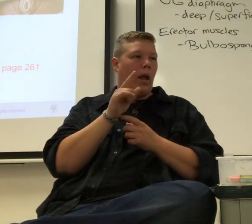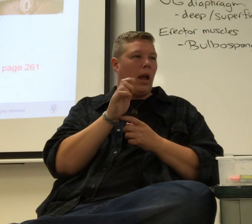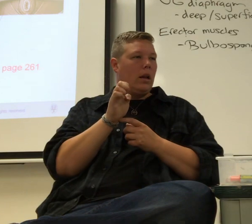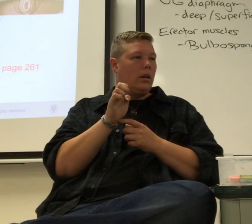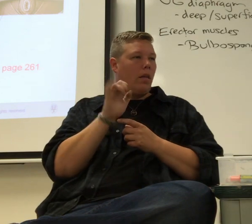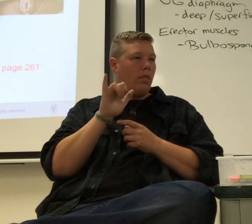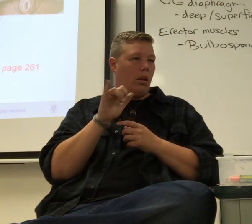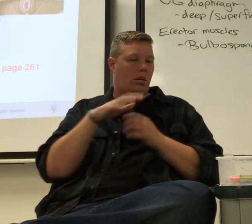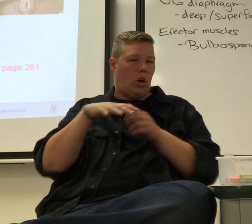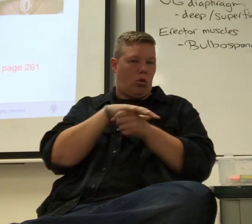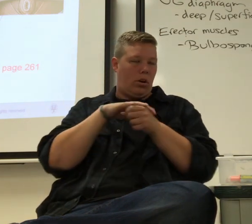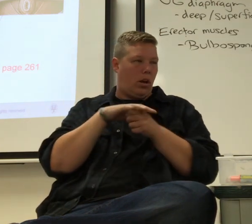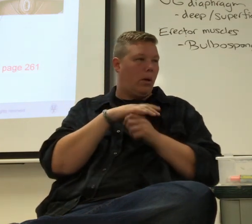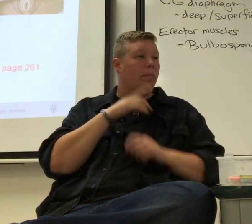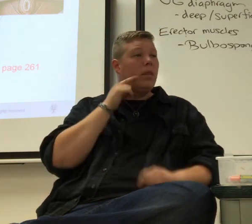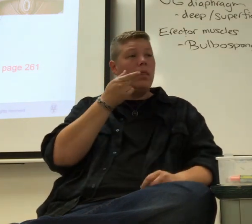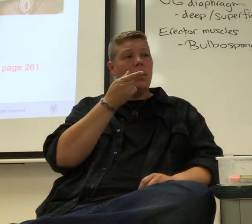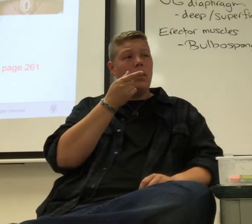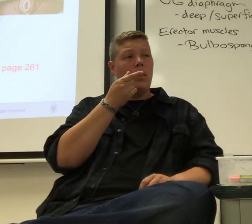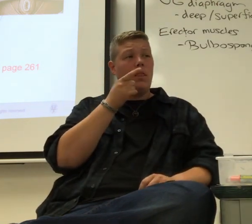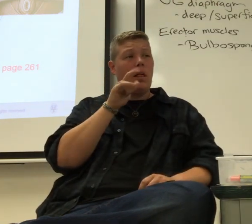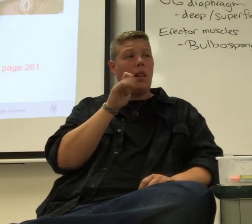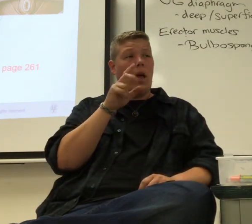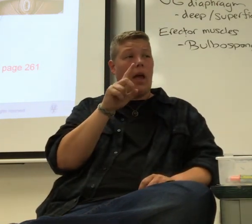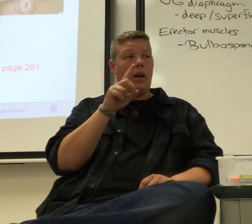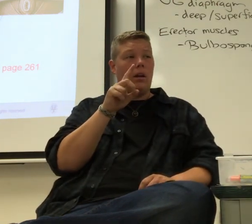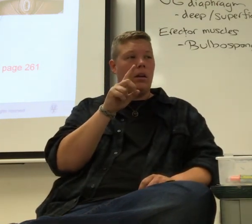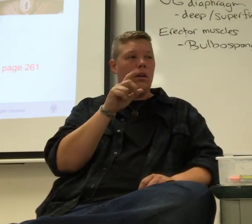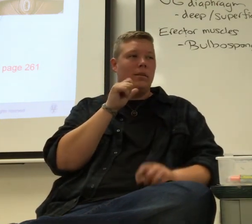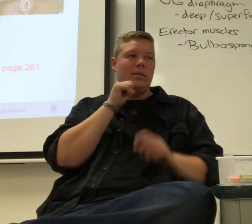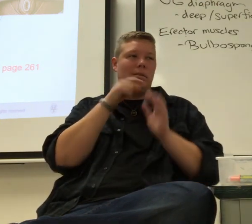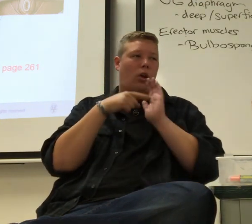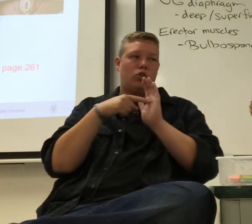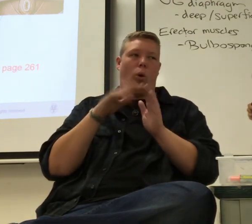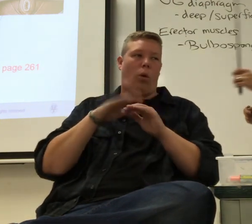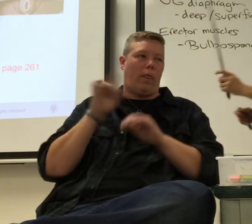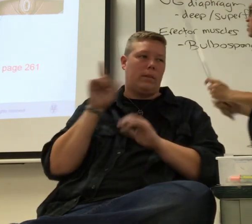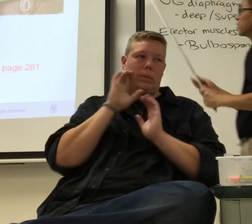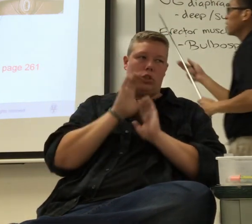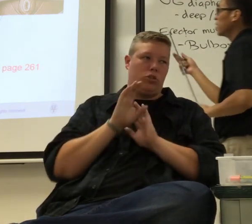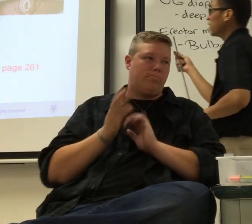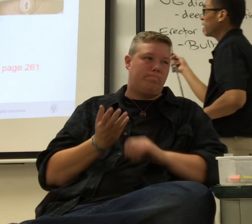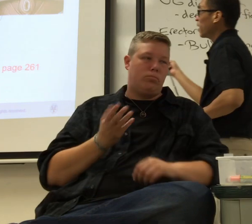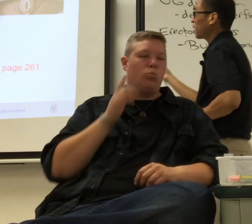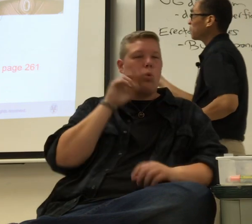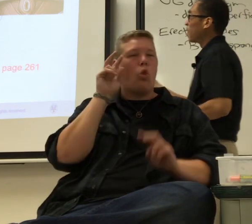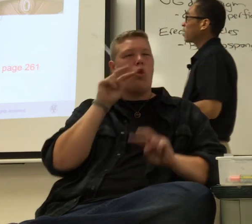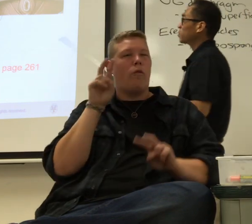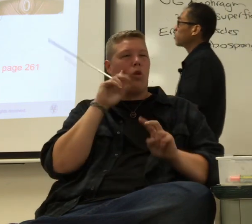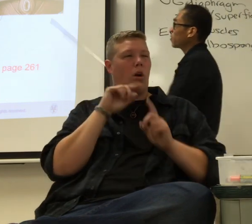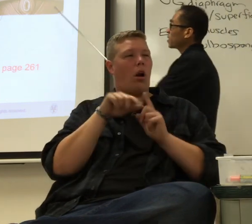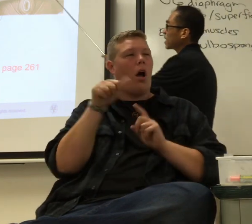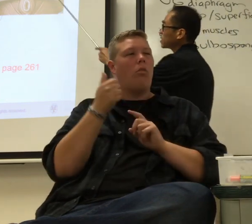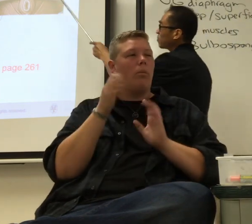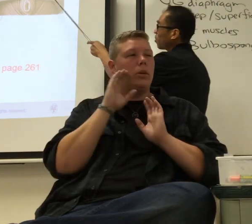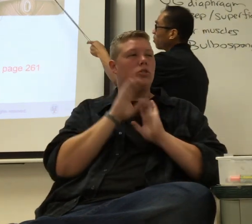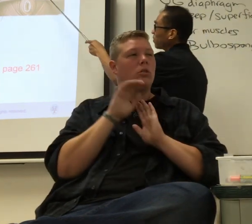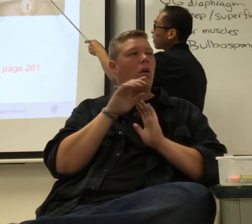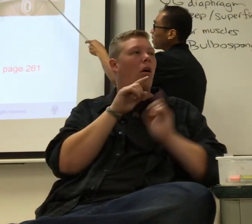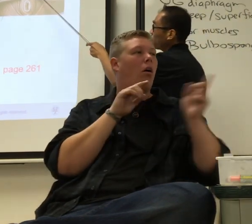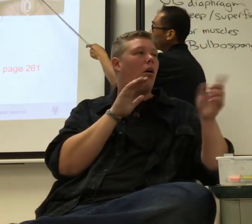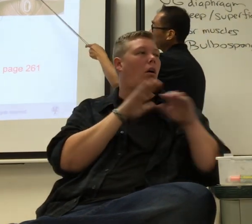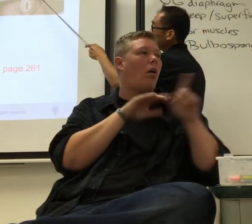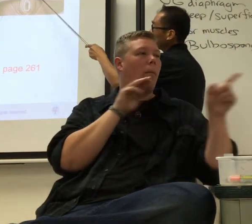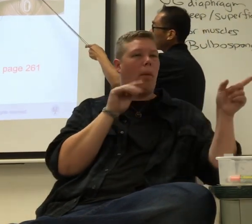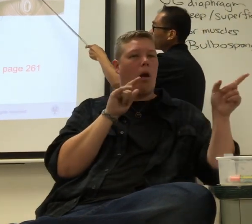Now the gland isn't shown on this picture. We'll try and look for it in other pictures and on models. But anyways, that's the bulb.